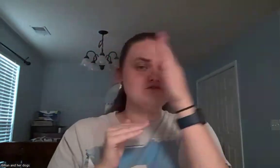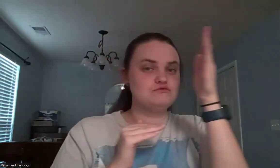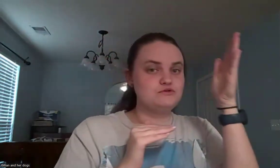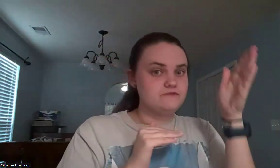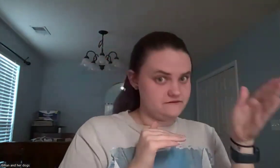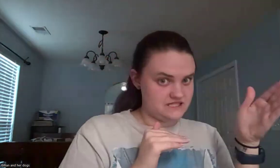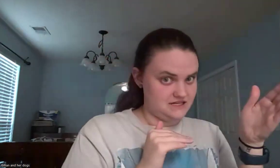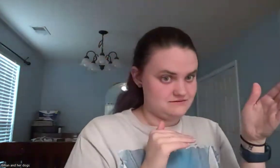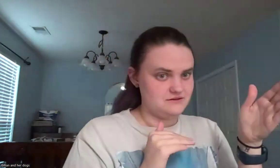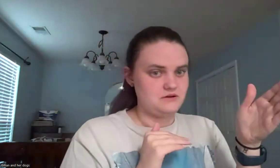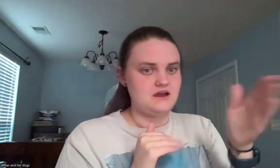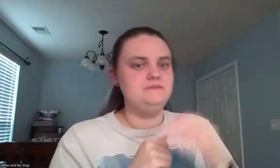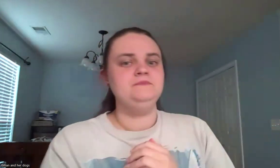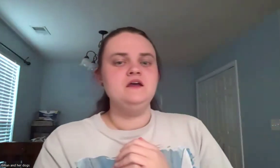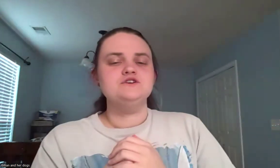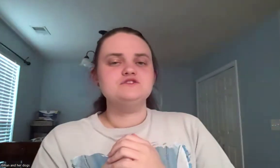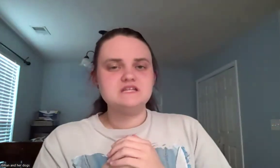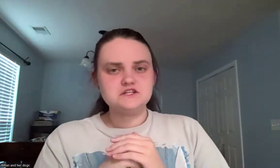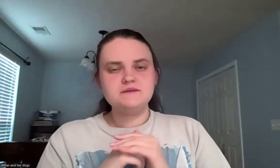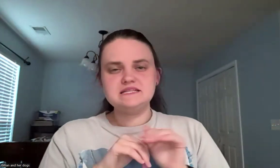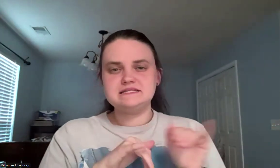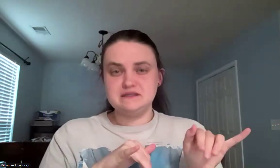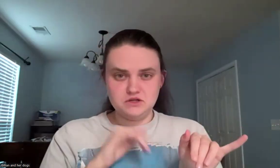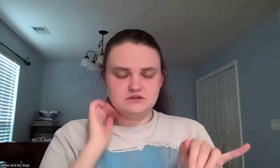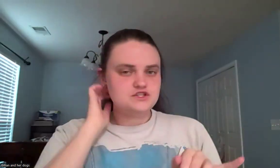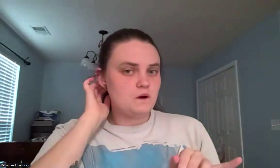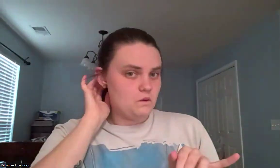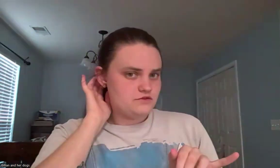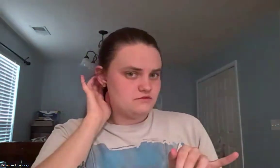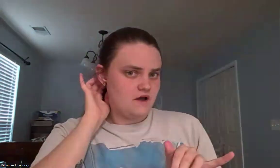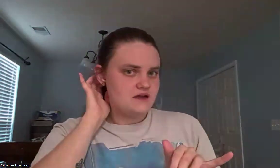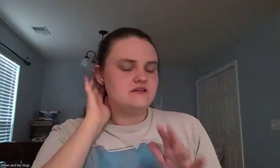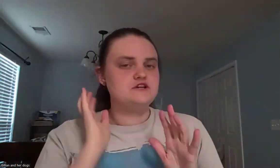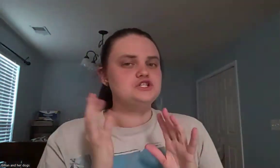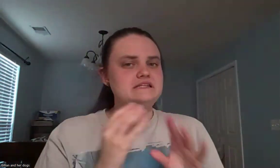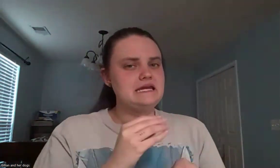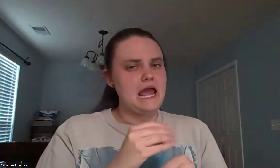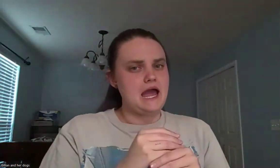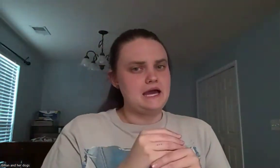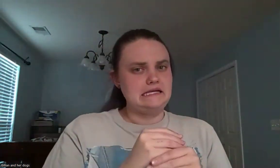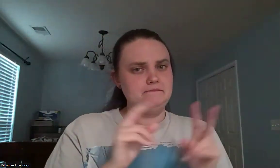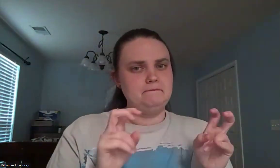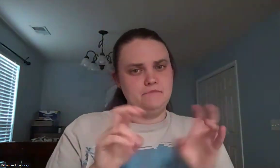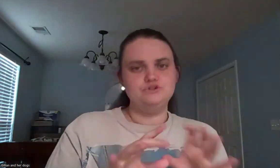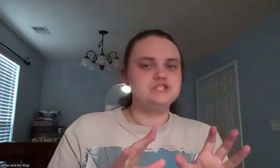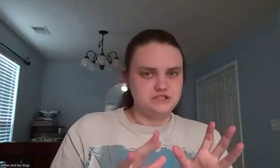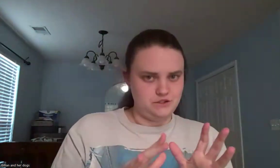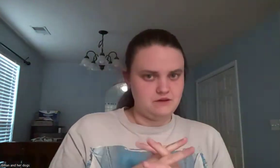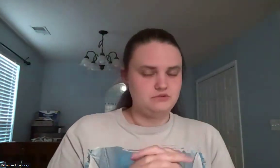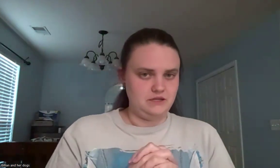through 15. Okay. So these are going to be similar to our 1 through 5s. There's just like an added motion to them, pretty